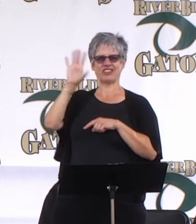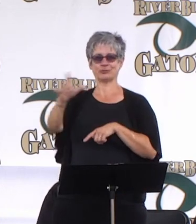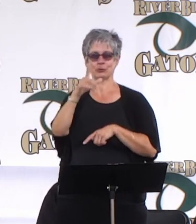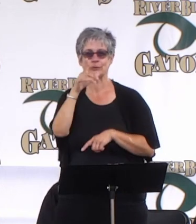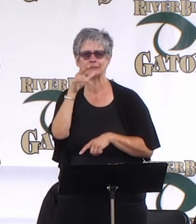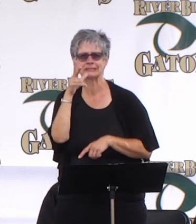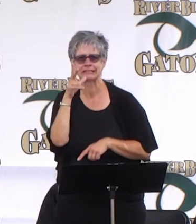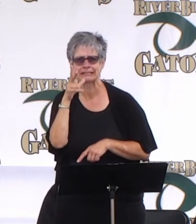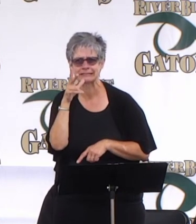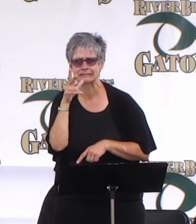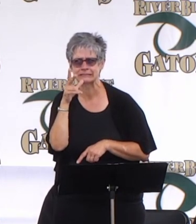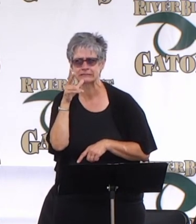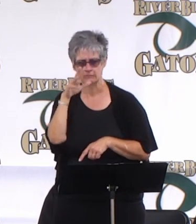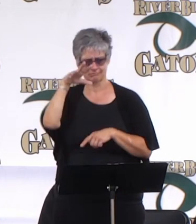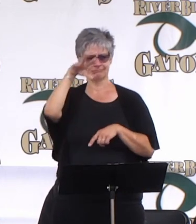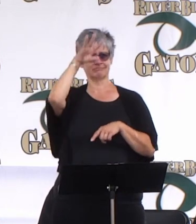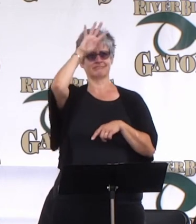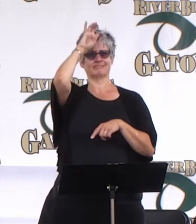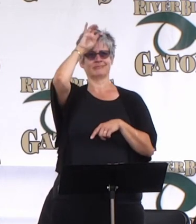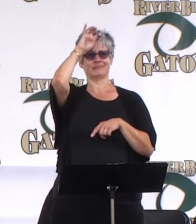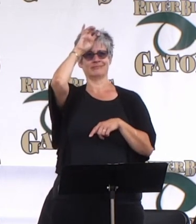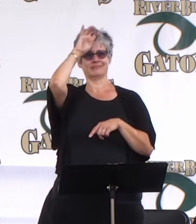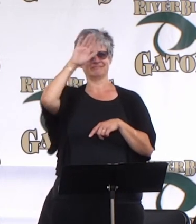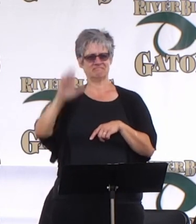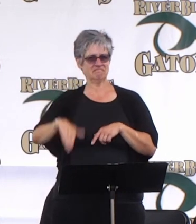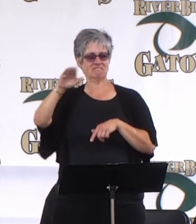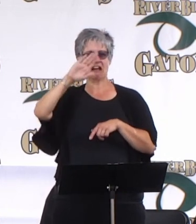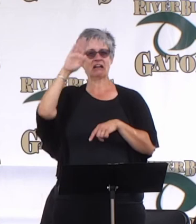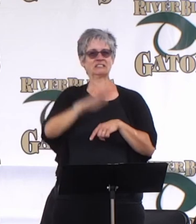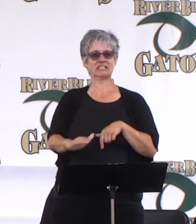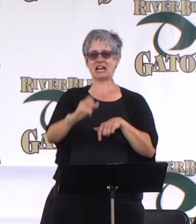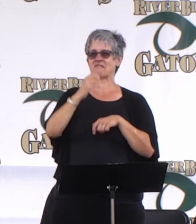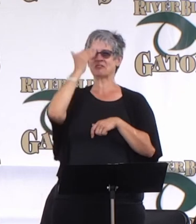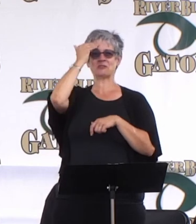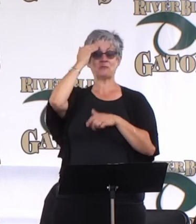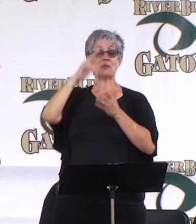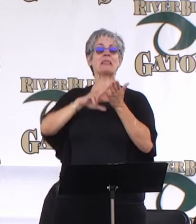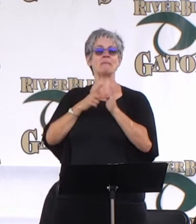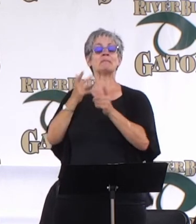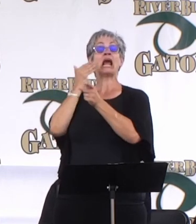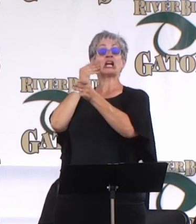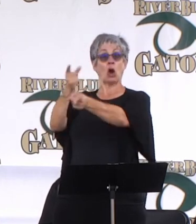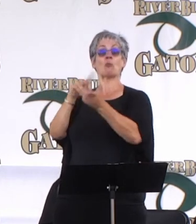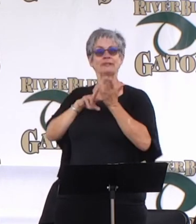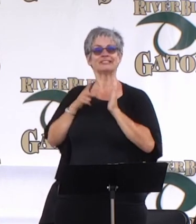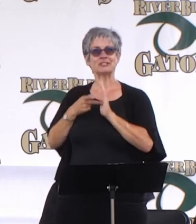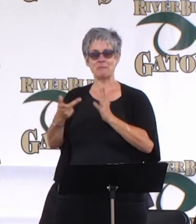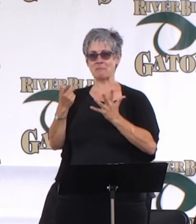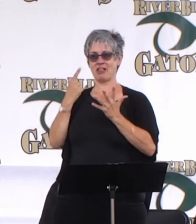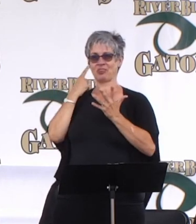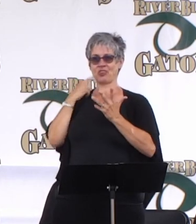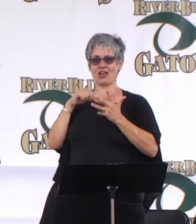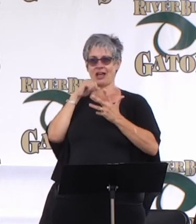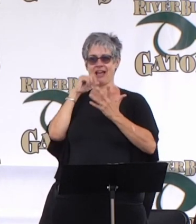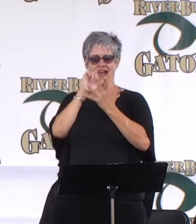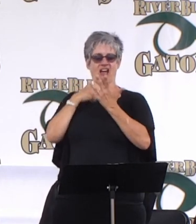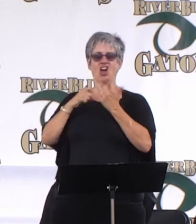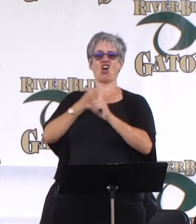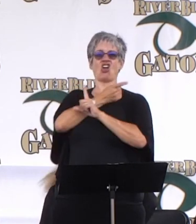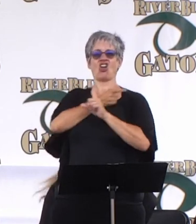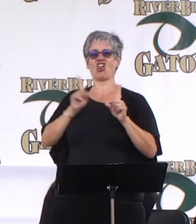I never really knew what that meant, to be honest, but it always made sense when she said it, especially when she thought I wasn't giving her the whole